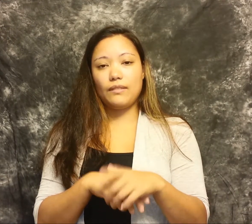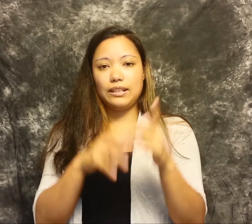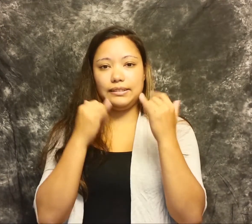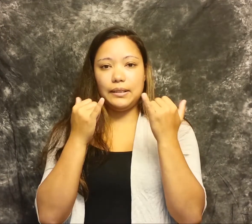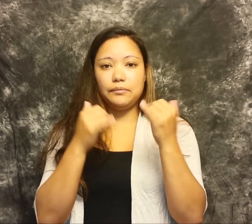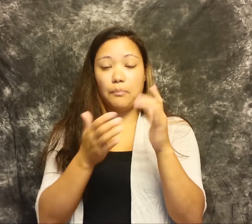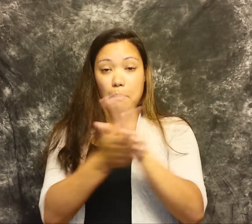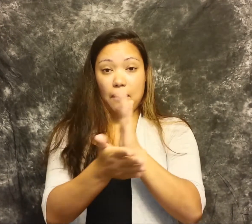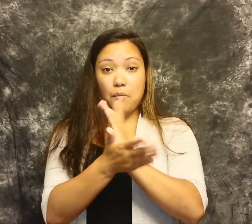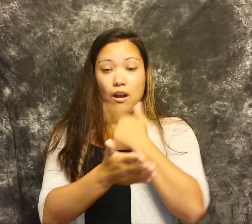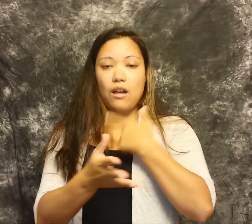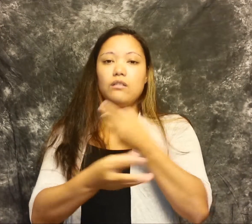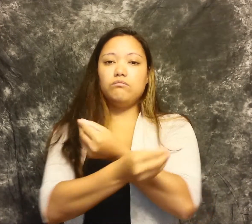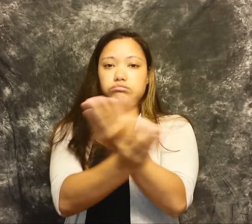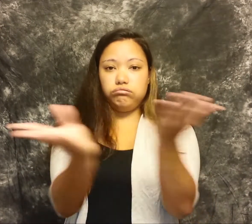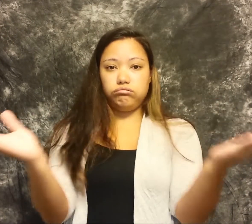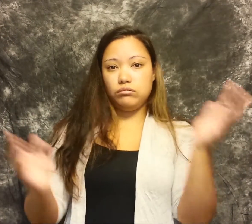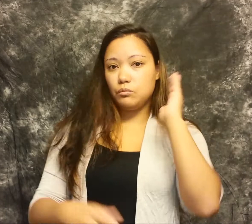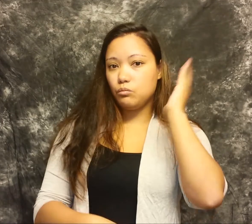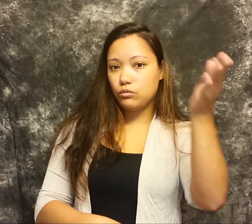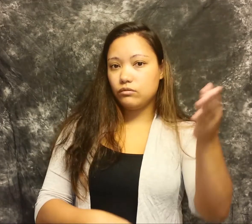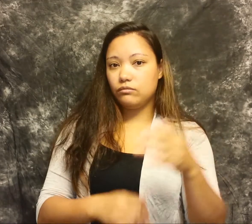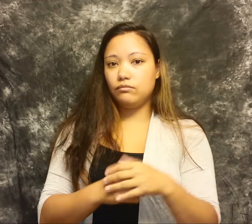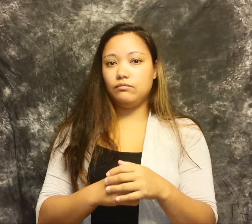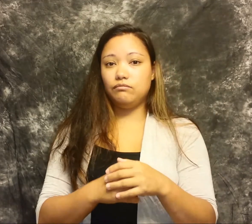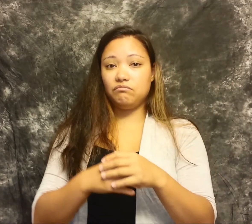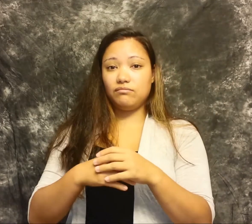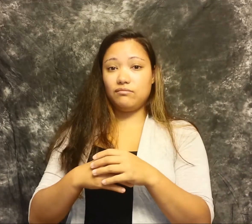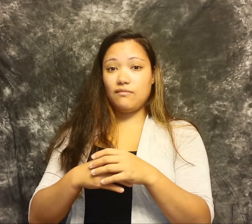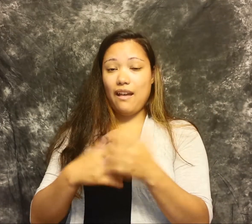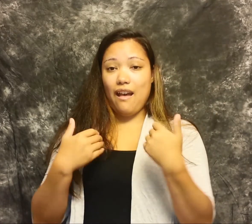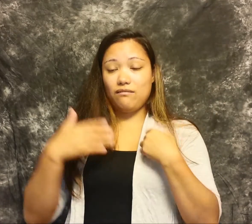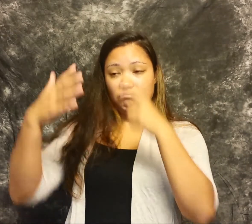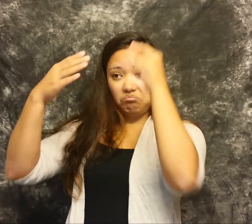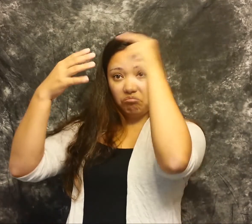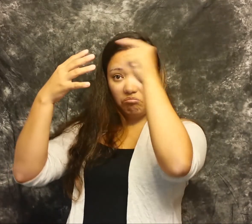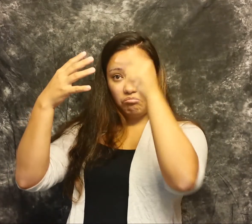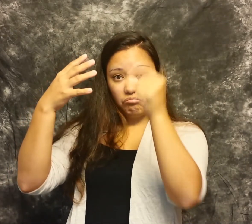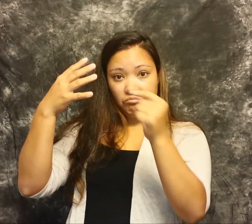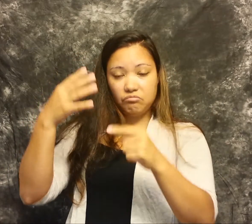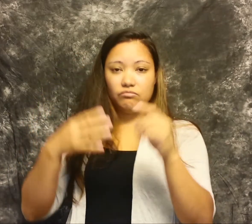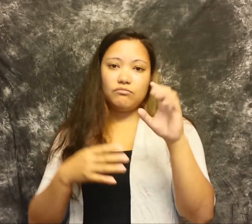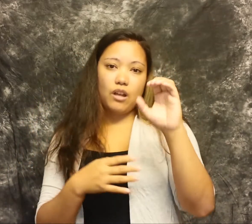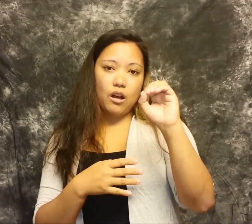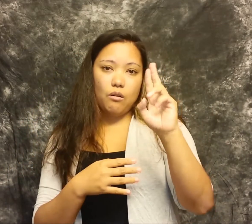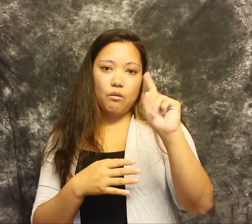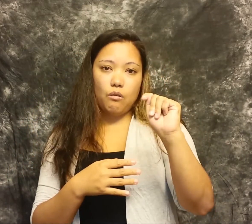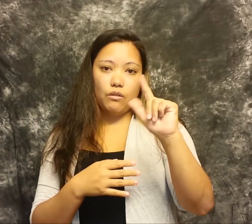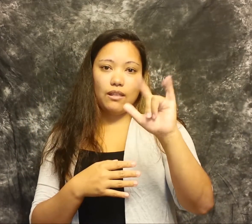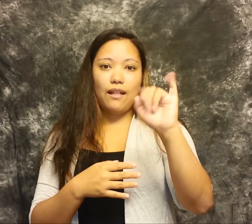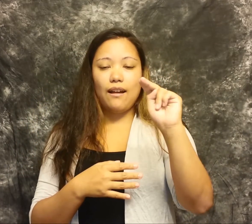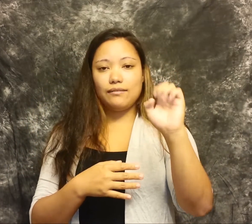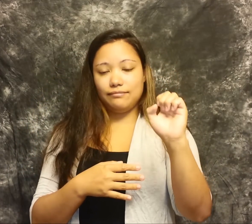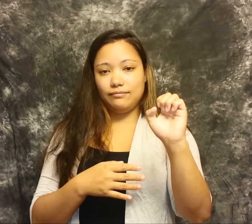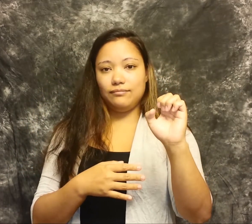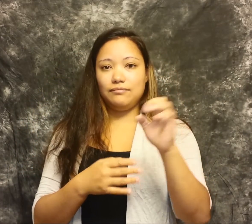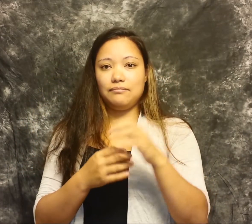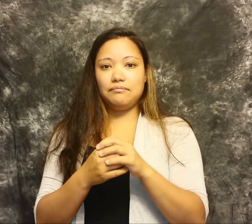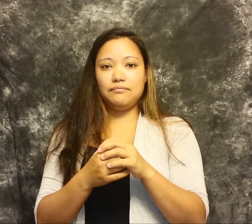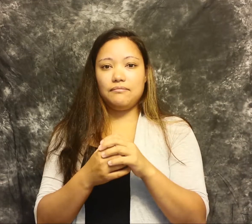that is sort of an outline of what I'm going to talk about. Hopefully I'll be able to get all the way through this today. There's always a lot that I would